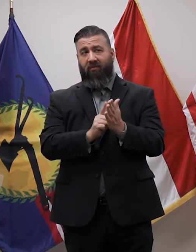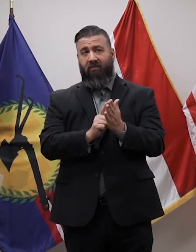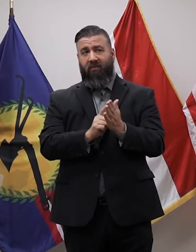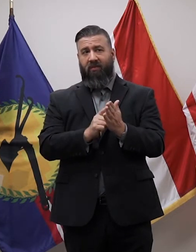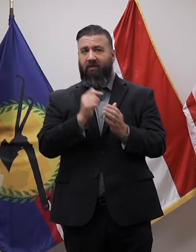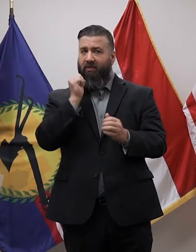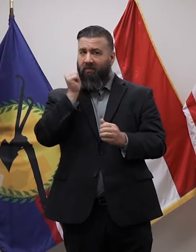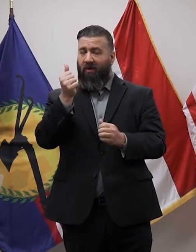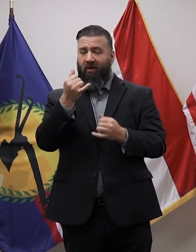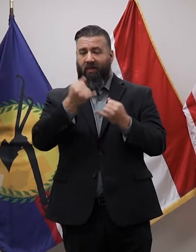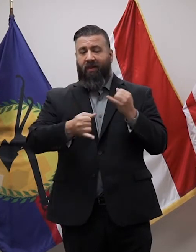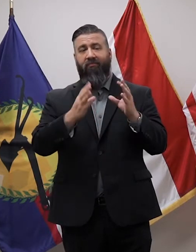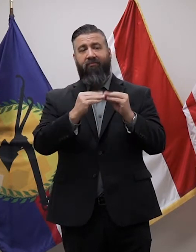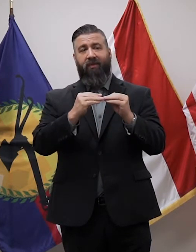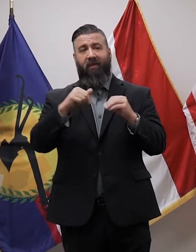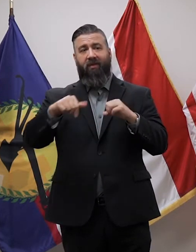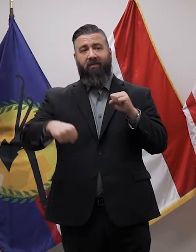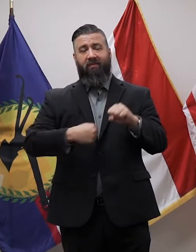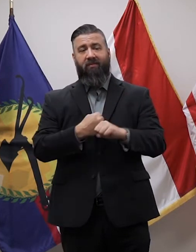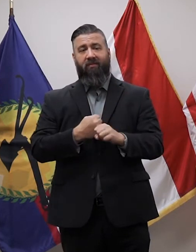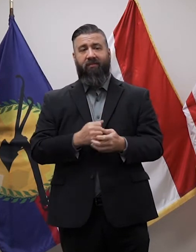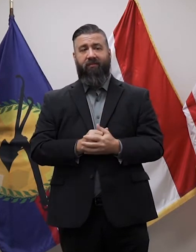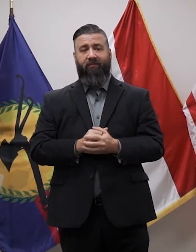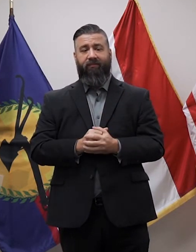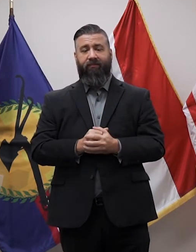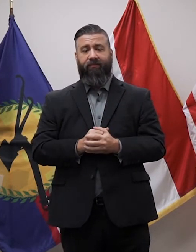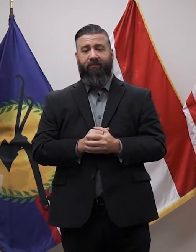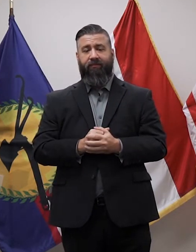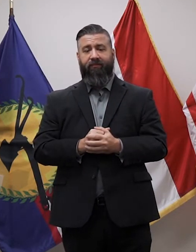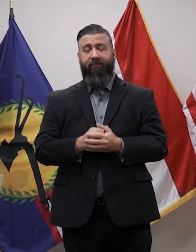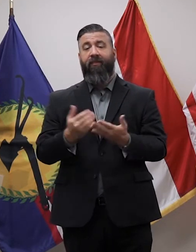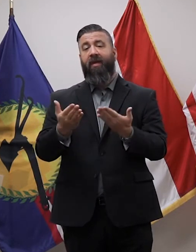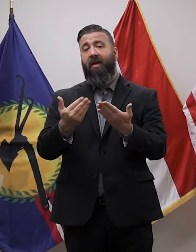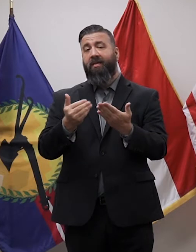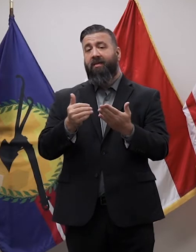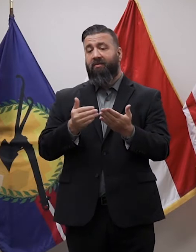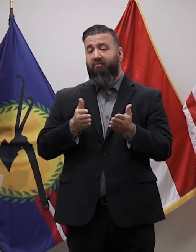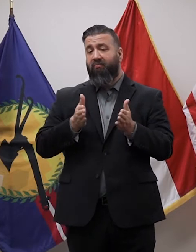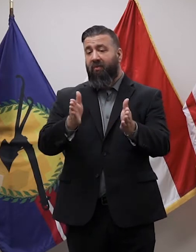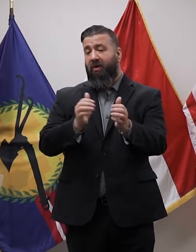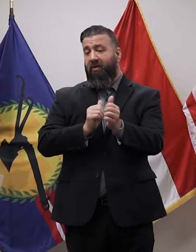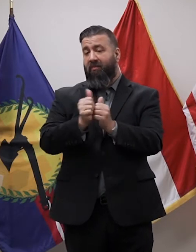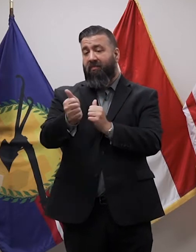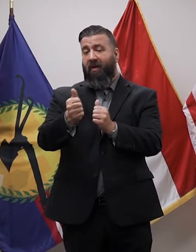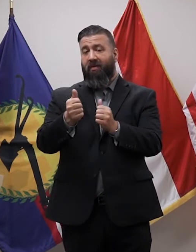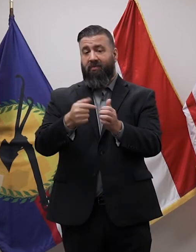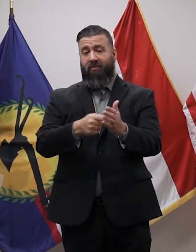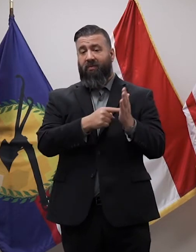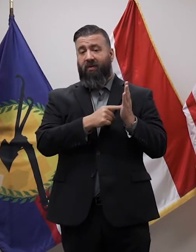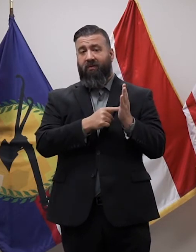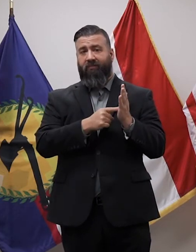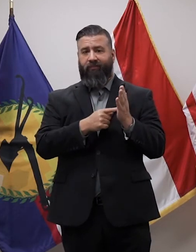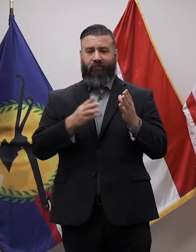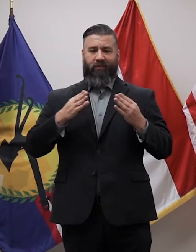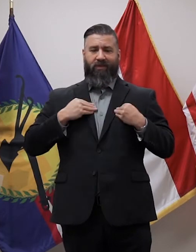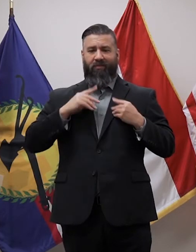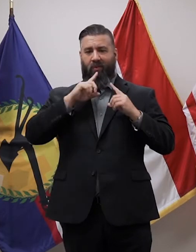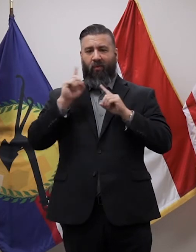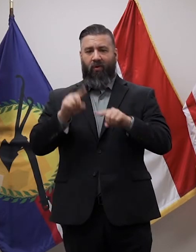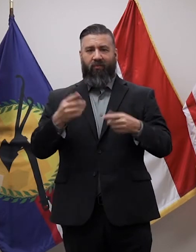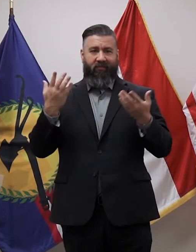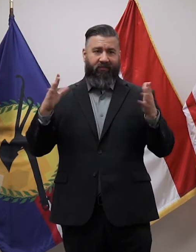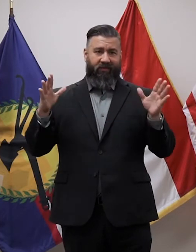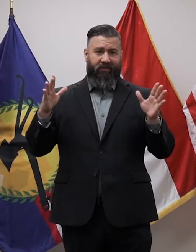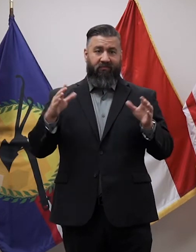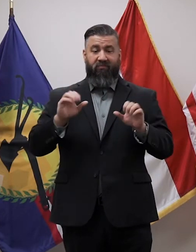year? Well, the easiest way to pass a mask mandate would simply accept the public health order that's been presented, and that could be done